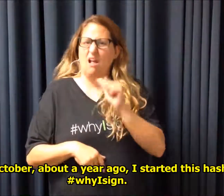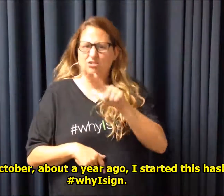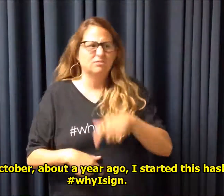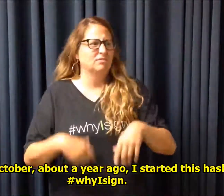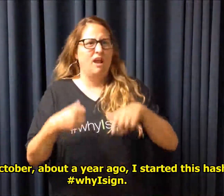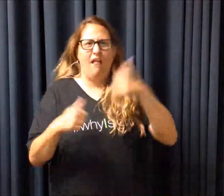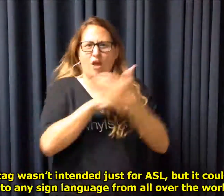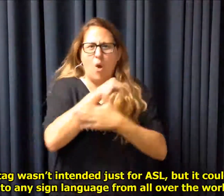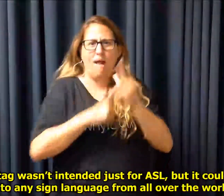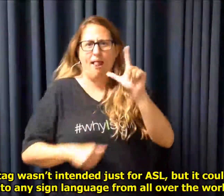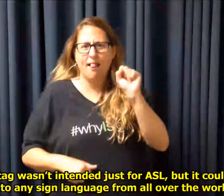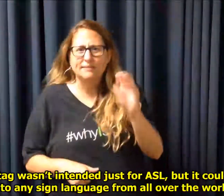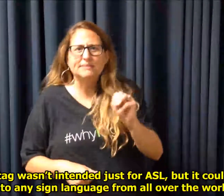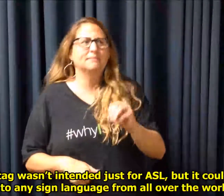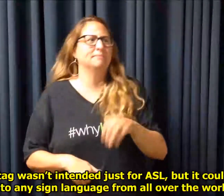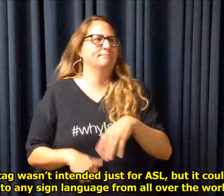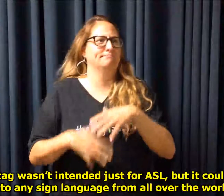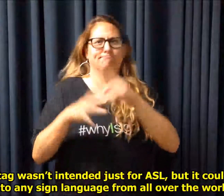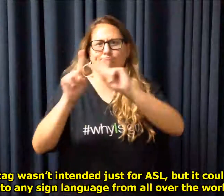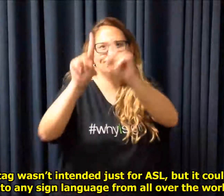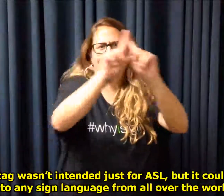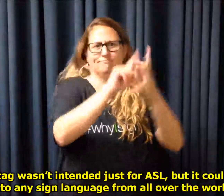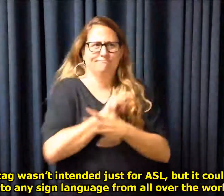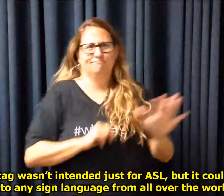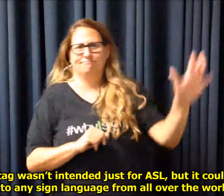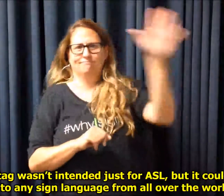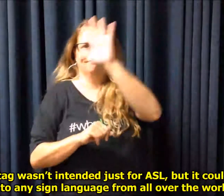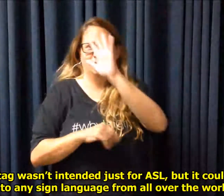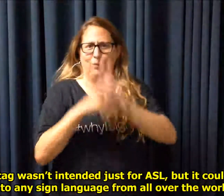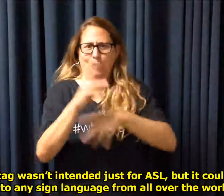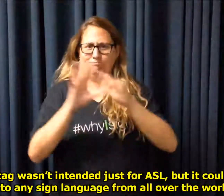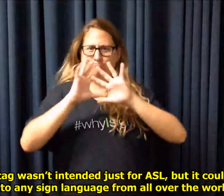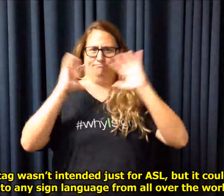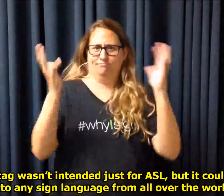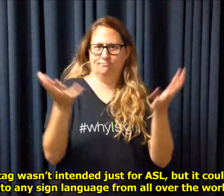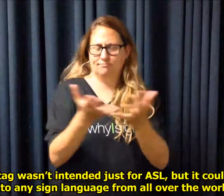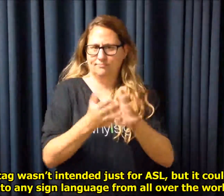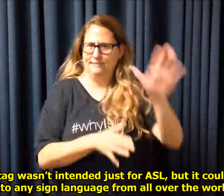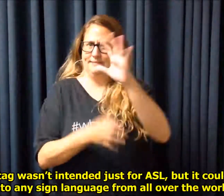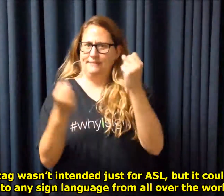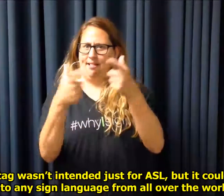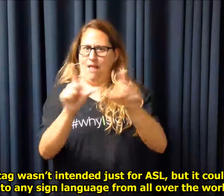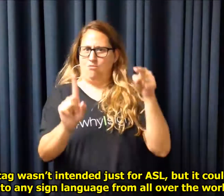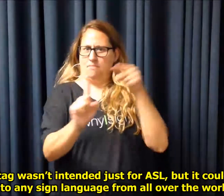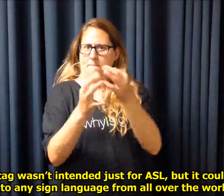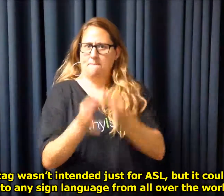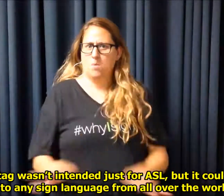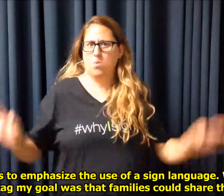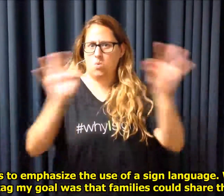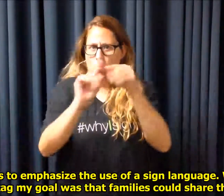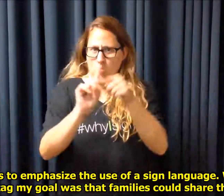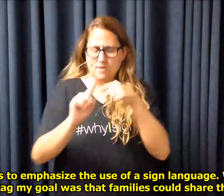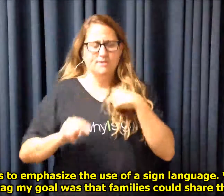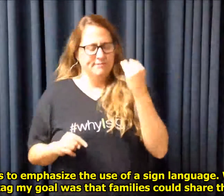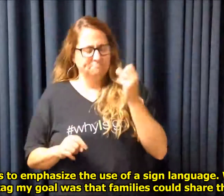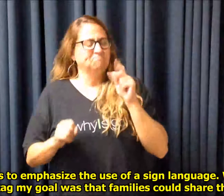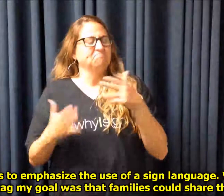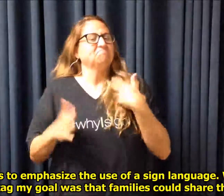whyISign. This hashtag wasn't intended just for ASL, but it could be applied to any sign language from all over the world. The point is to emphasize the use of a